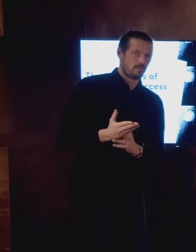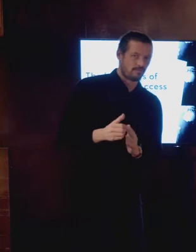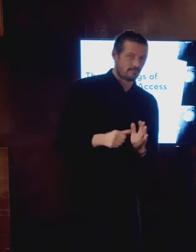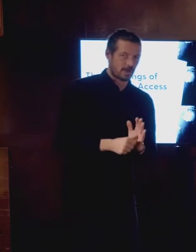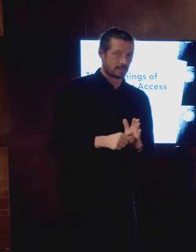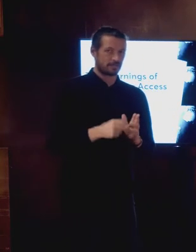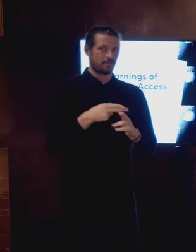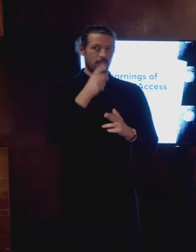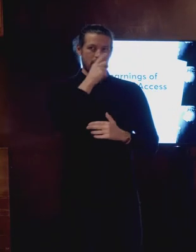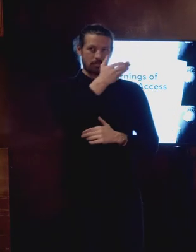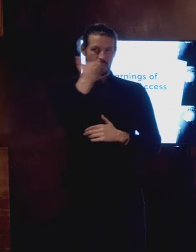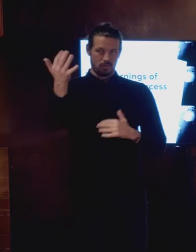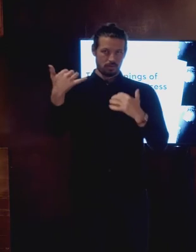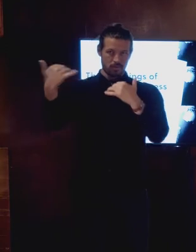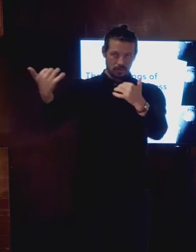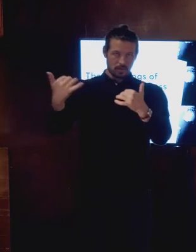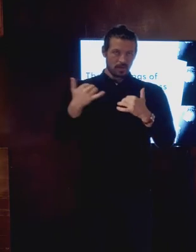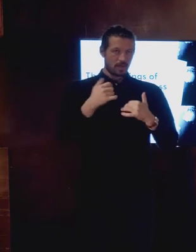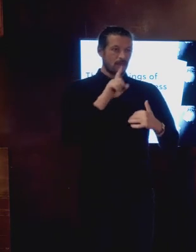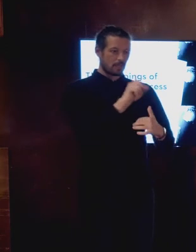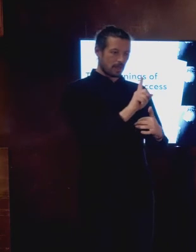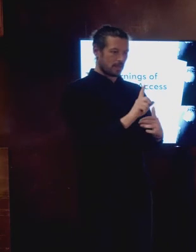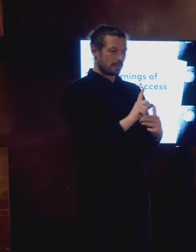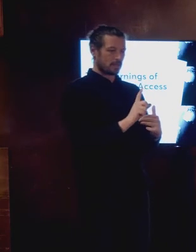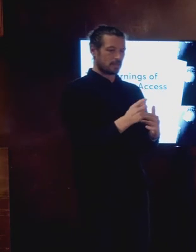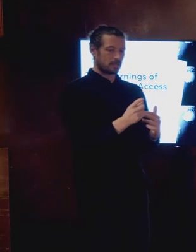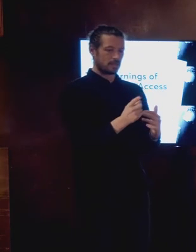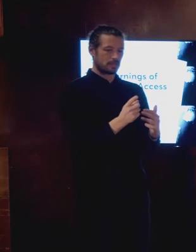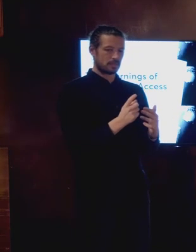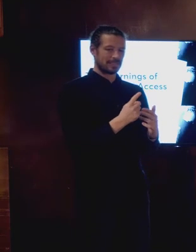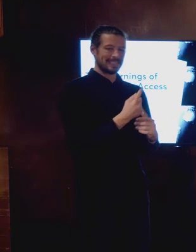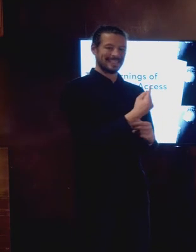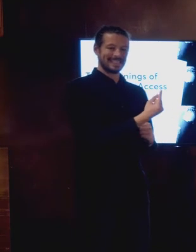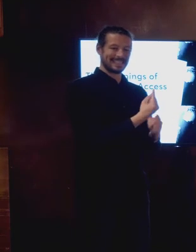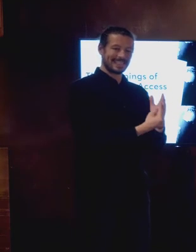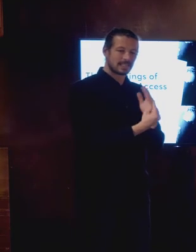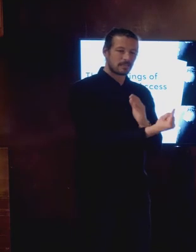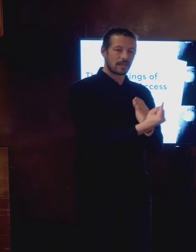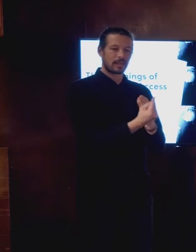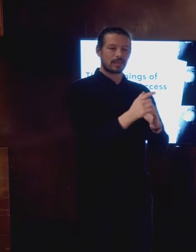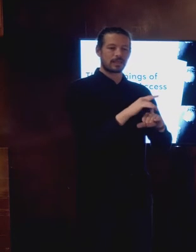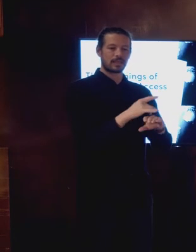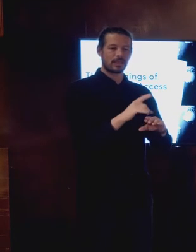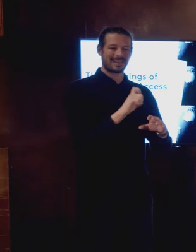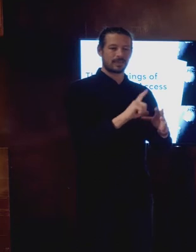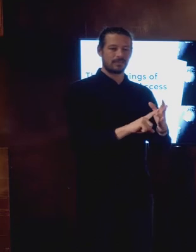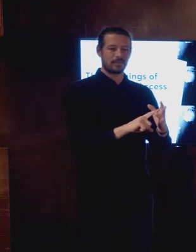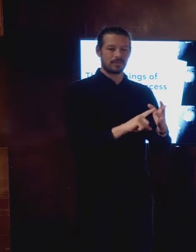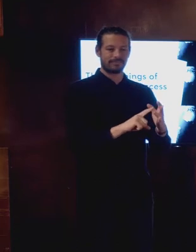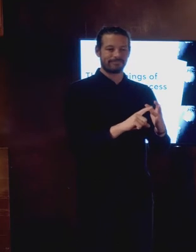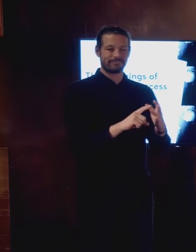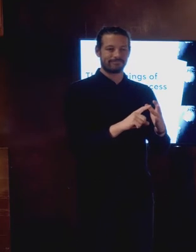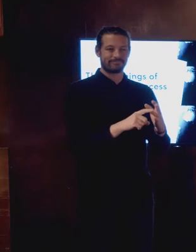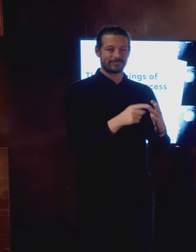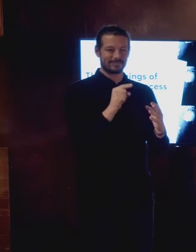then sort of the cost of putting on a show for super independent people and the cost that